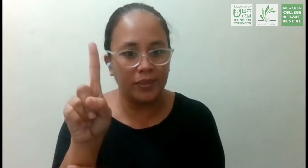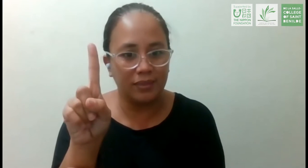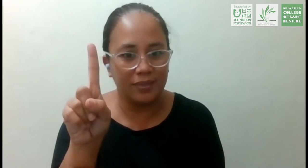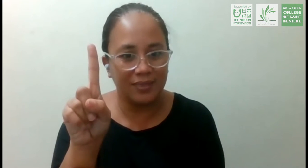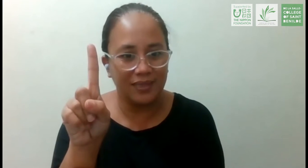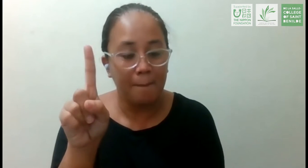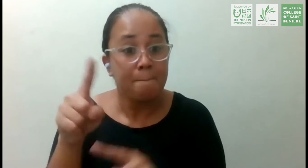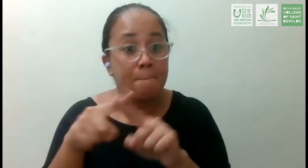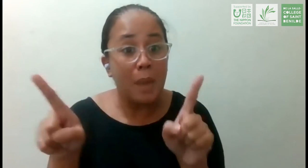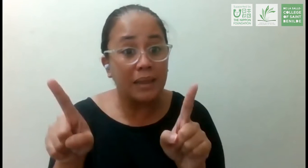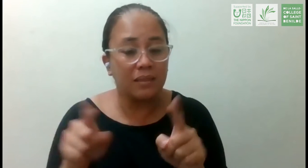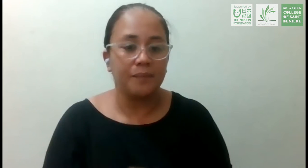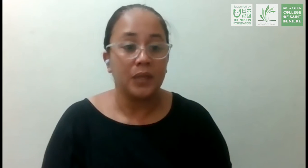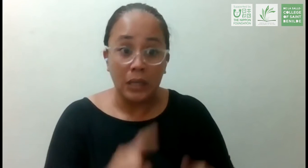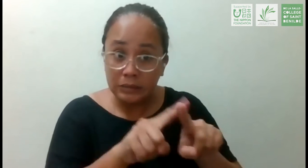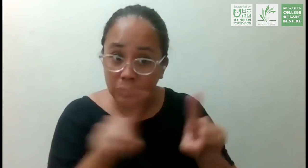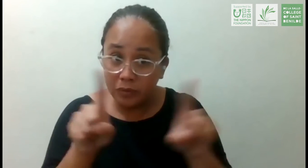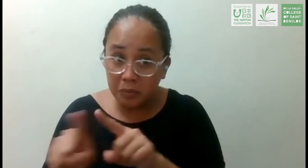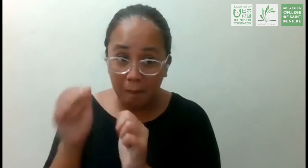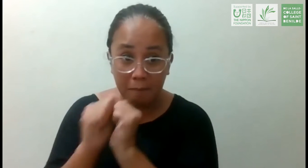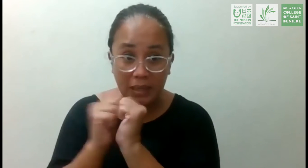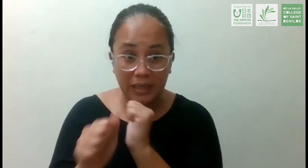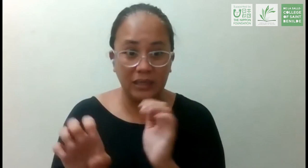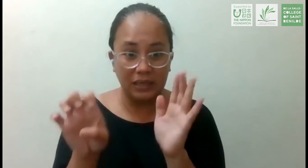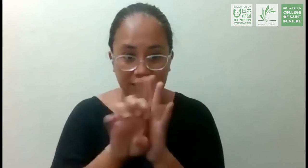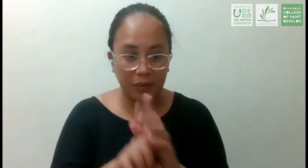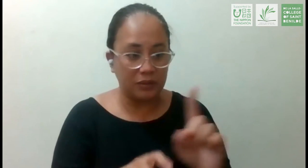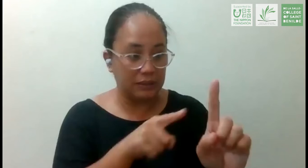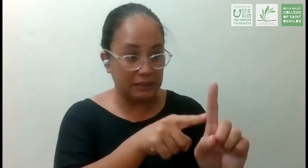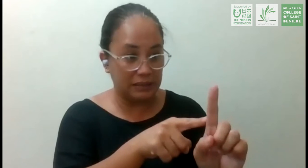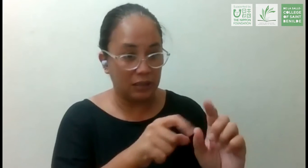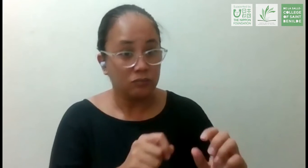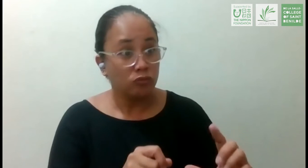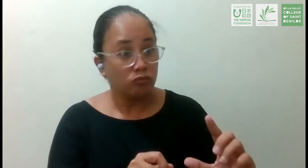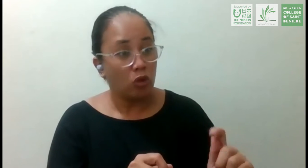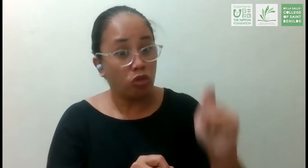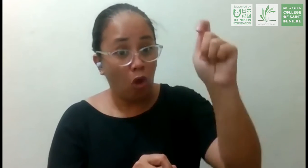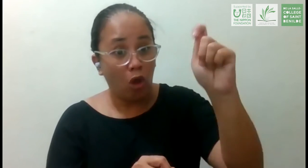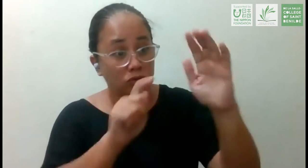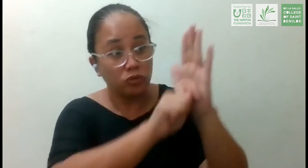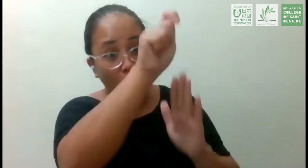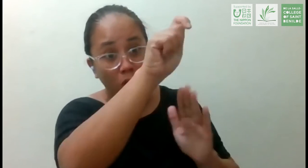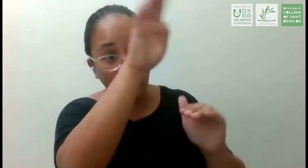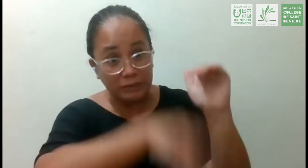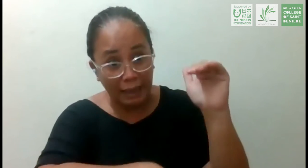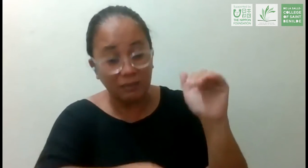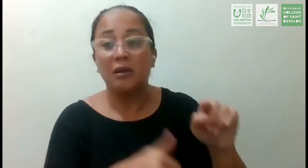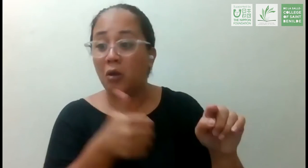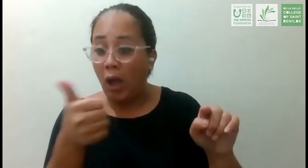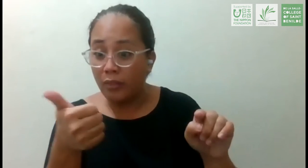But if a different meaning, like one sign means taller than, and the other sign means wider than,